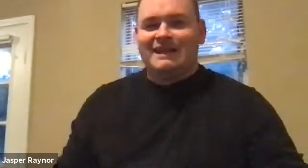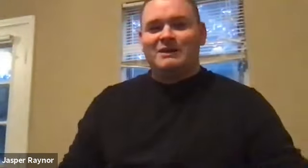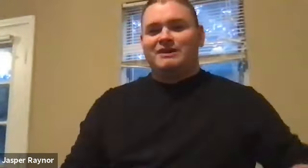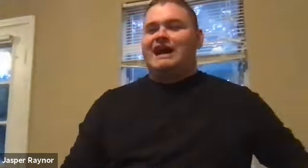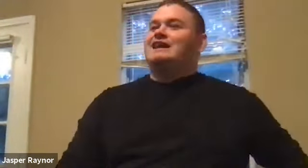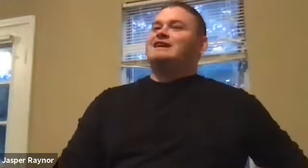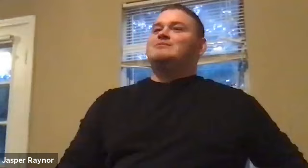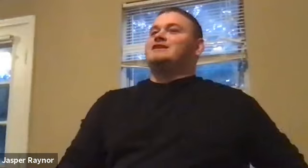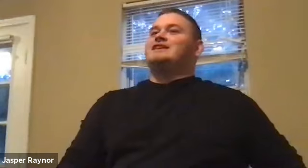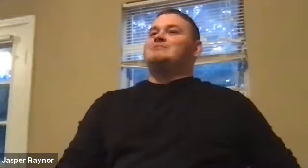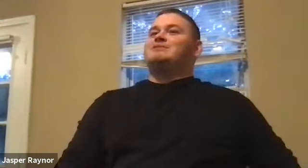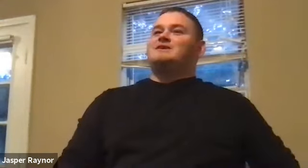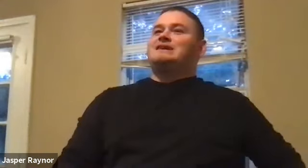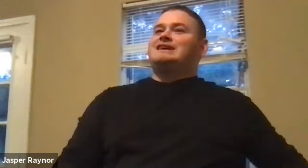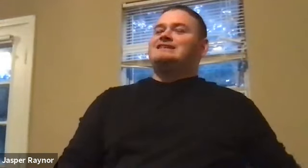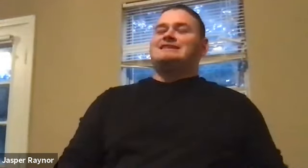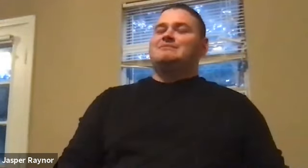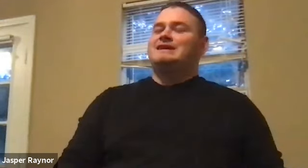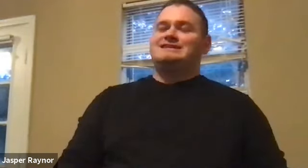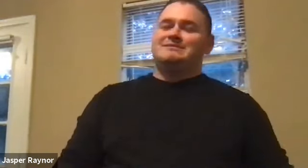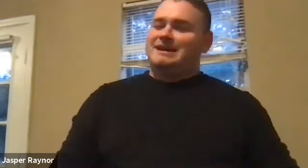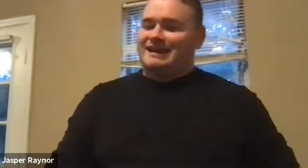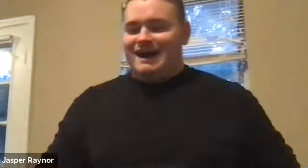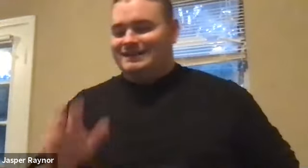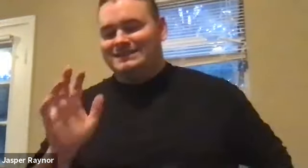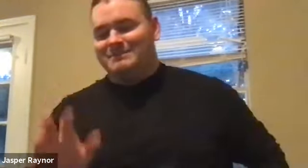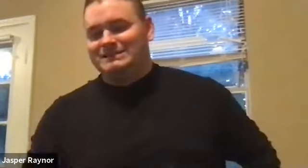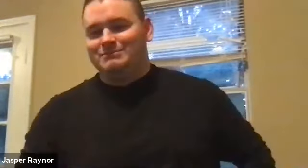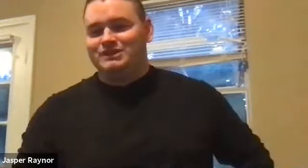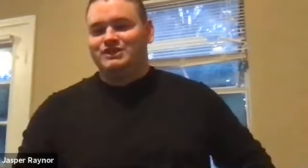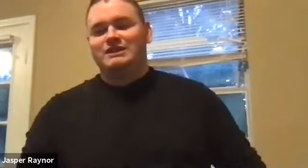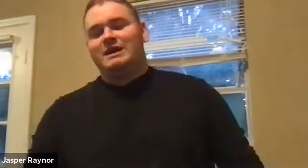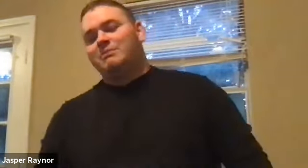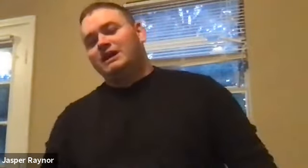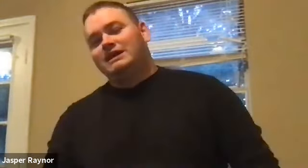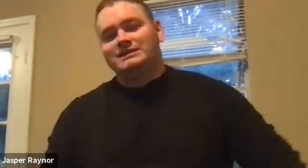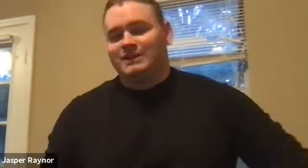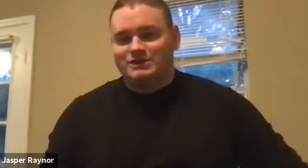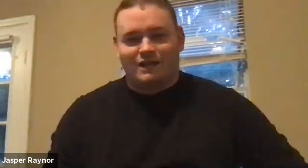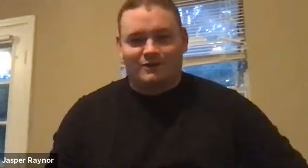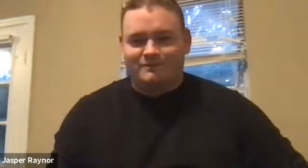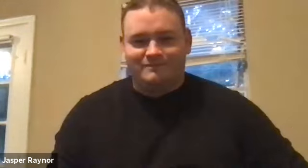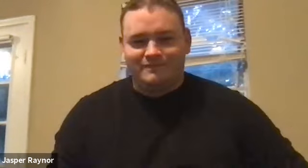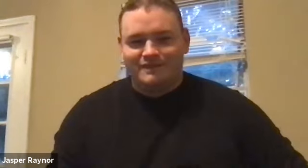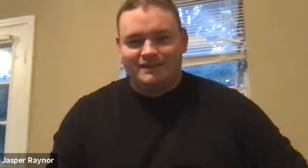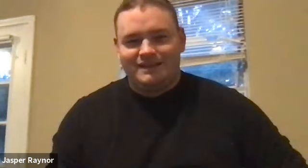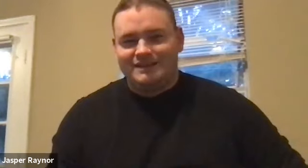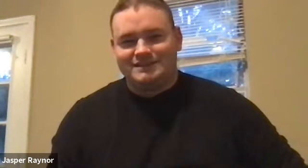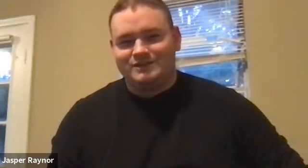Larry Booker, I love Brother Larry Booker, man. He's an amazing man of God. He's an amazing preacher, but he is so slow. He Mhm. is so